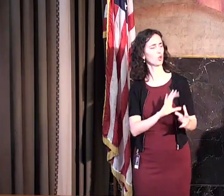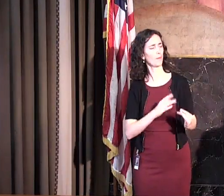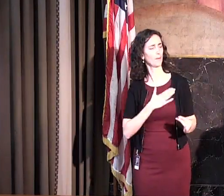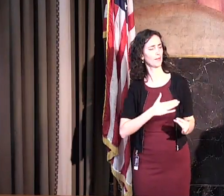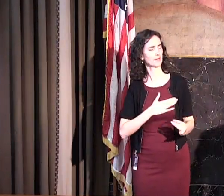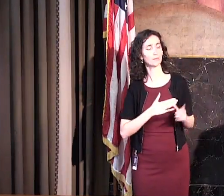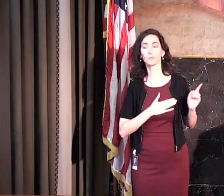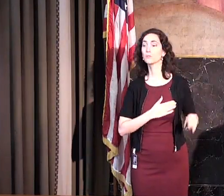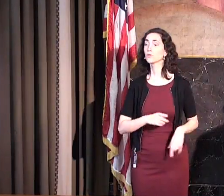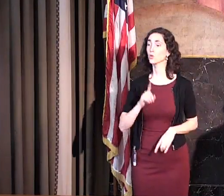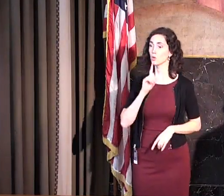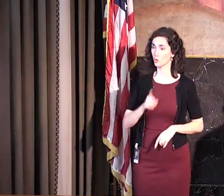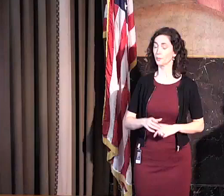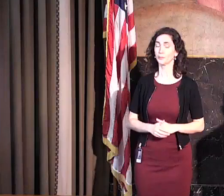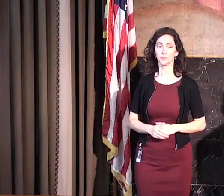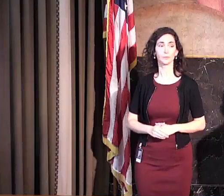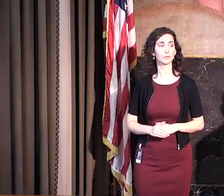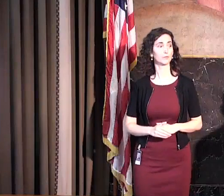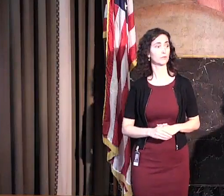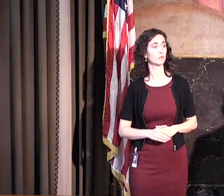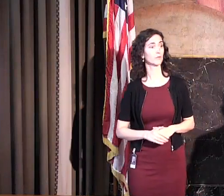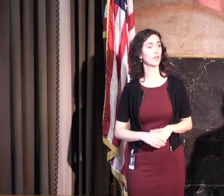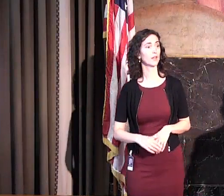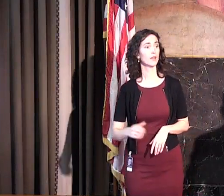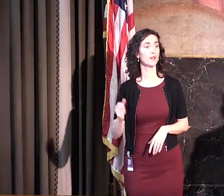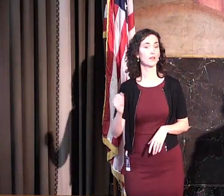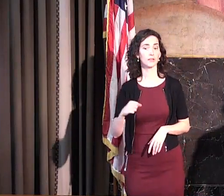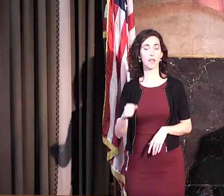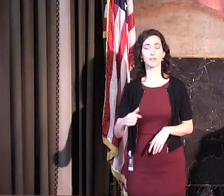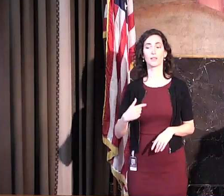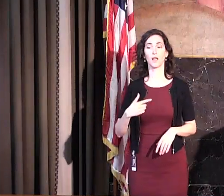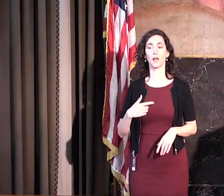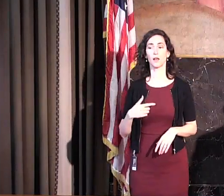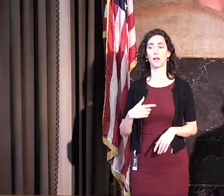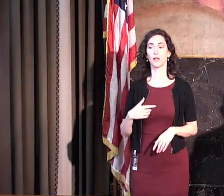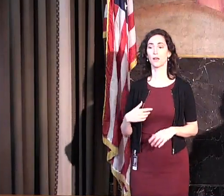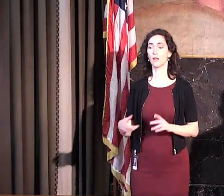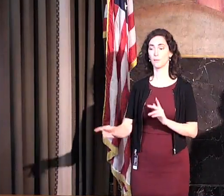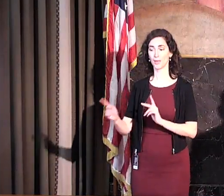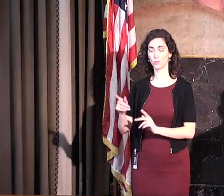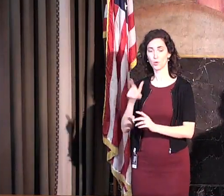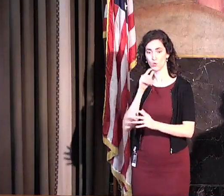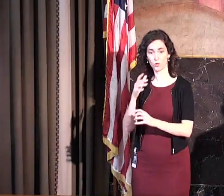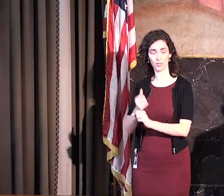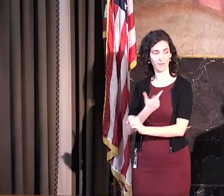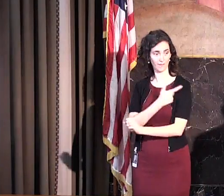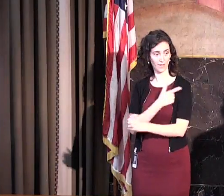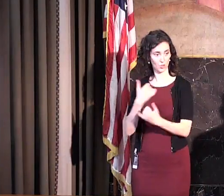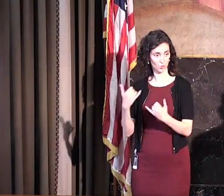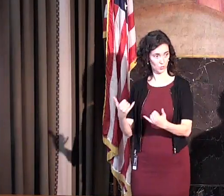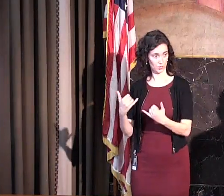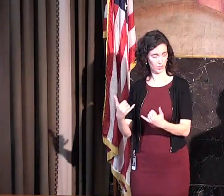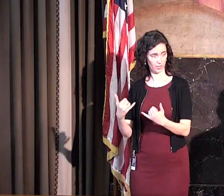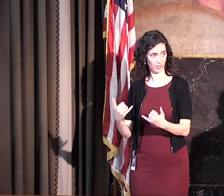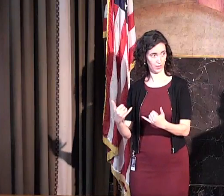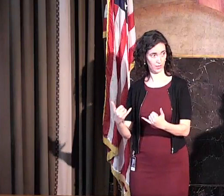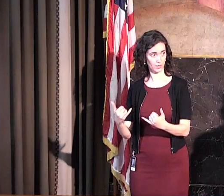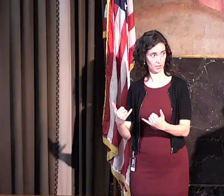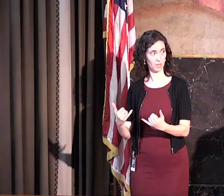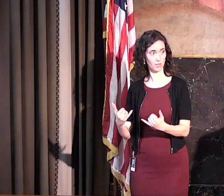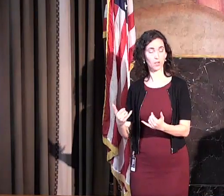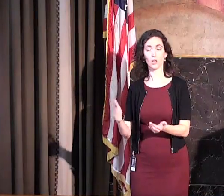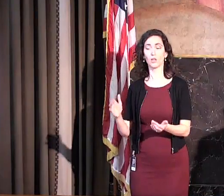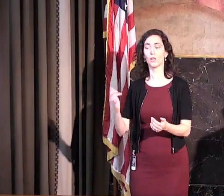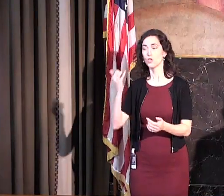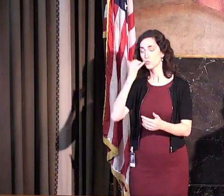Sure. So I am very confident that the number of people vaccinated today is appreciably higher